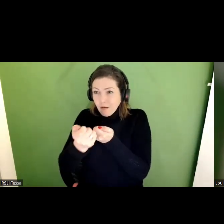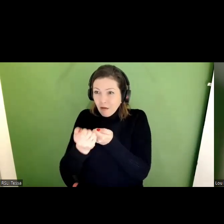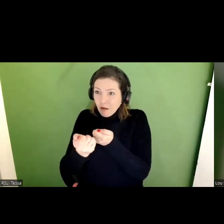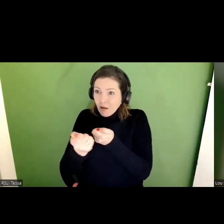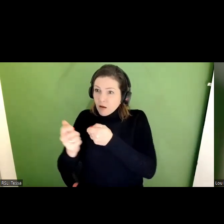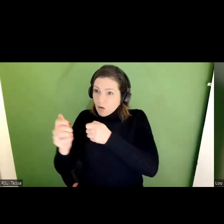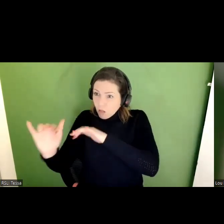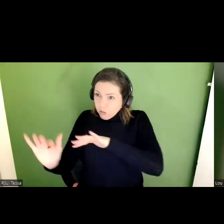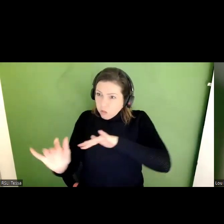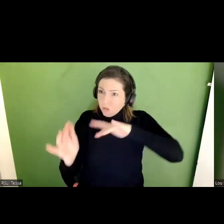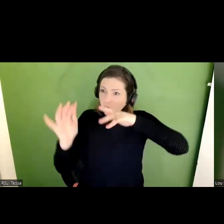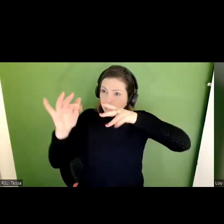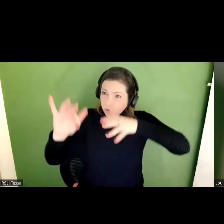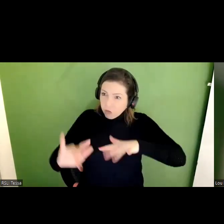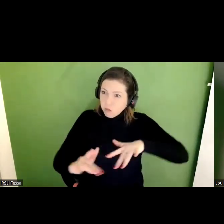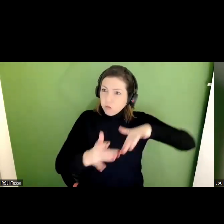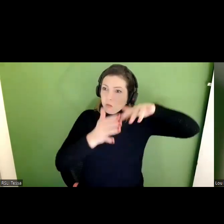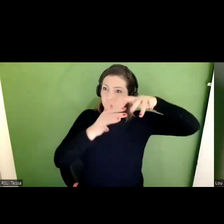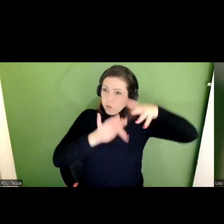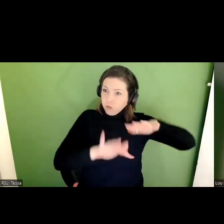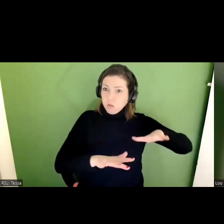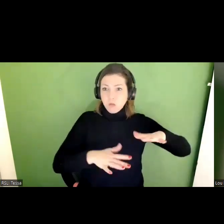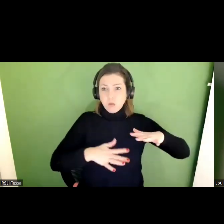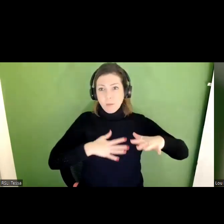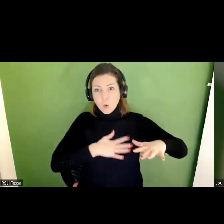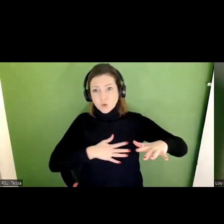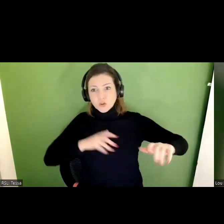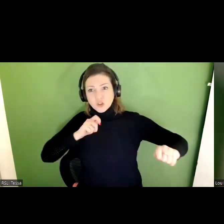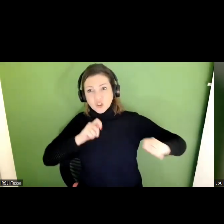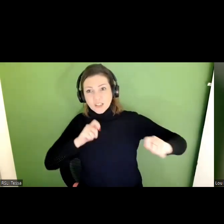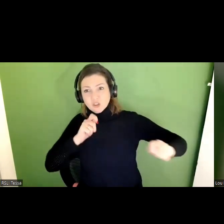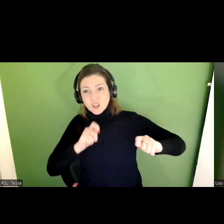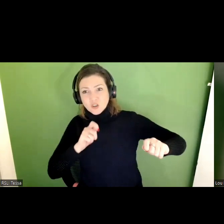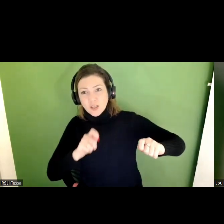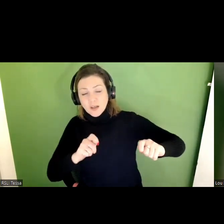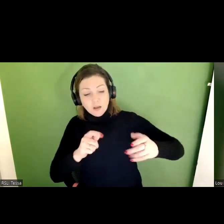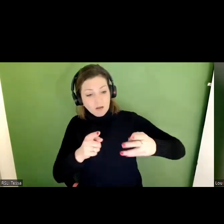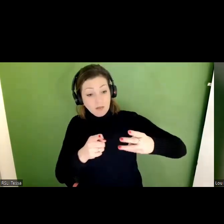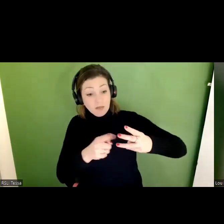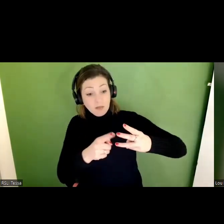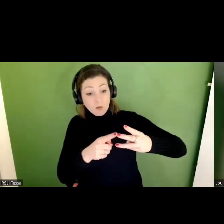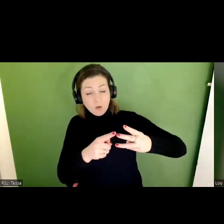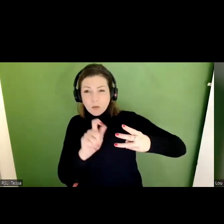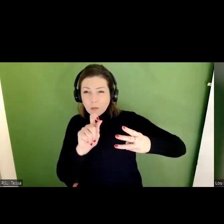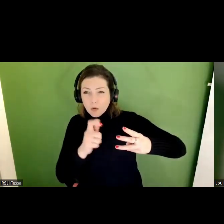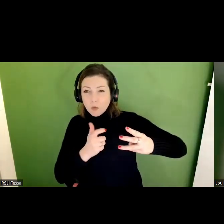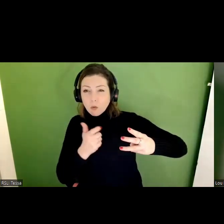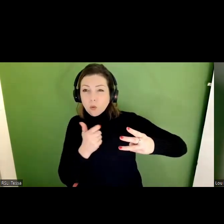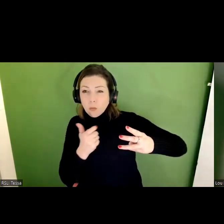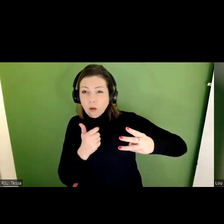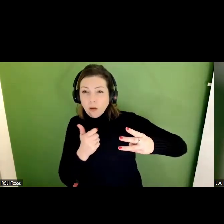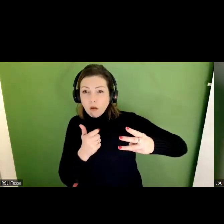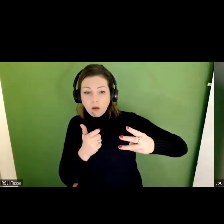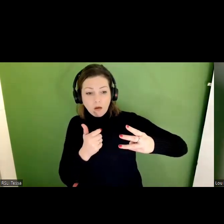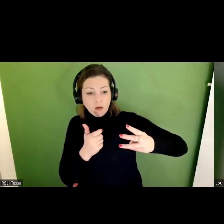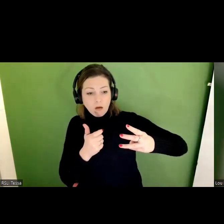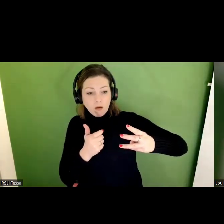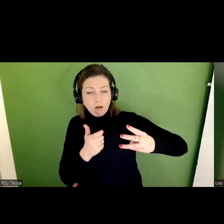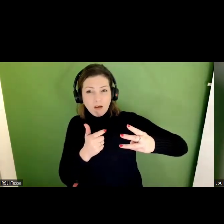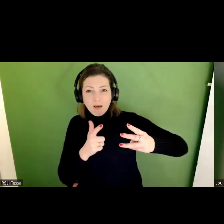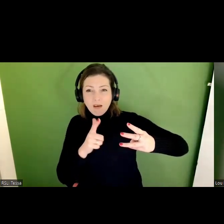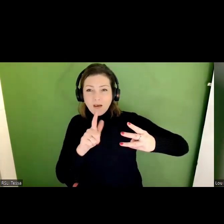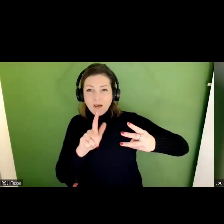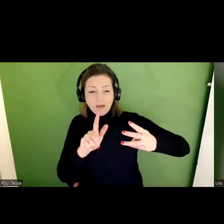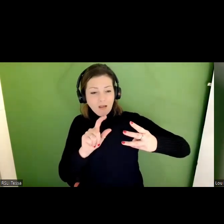fluctuating emotions. I think I particularly enjoyed the middle one where there was a touch of humor too in your consternation that you couldn't